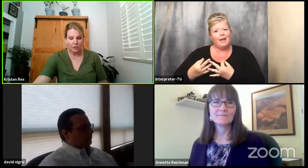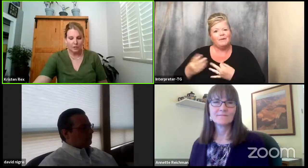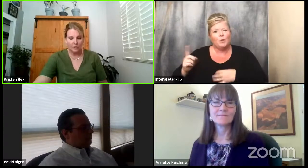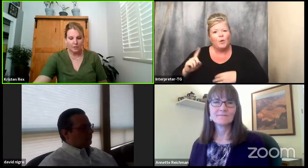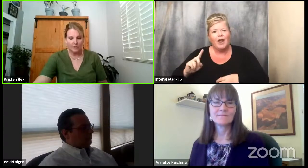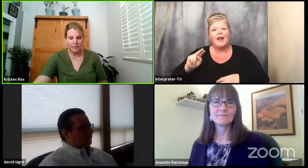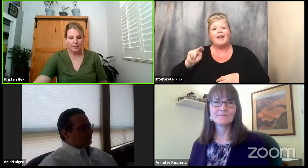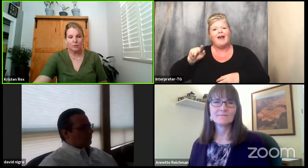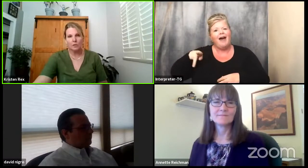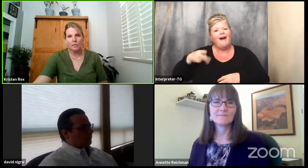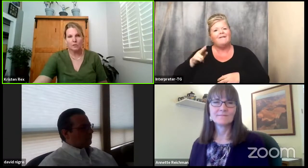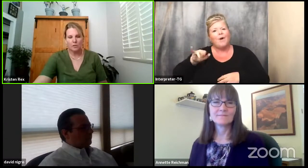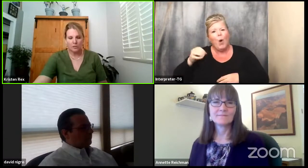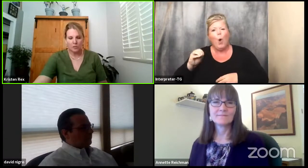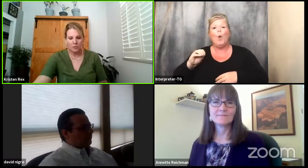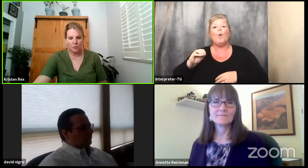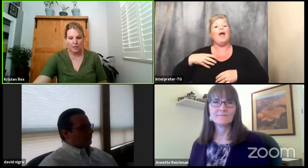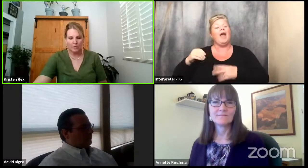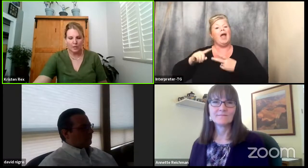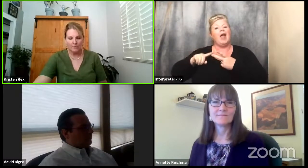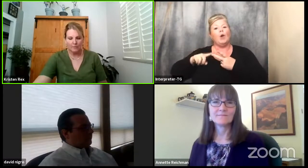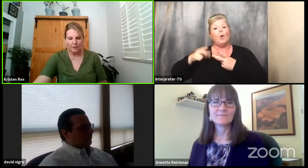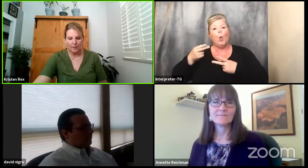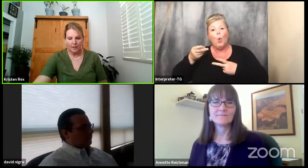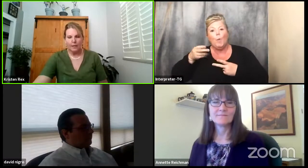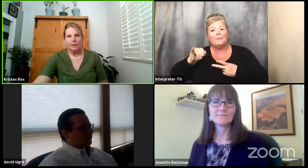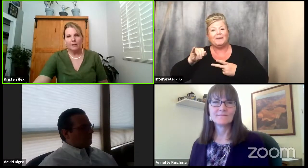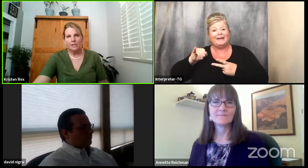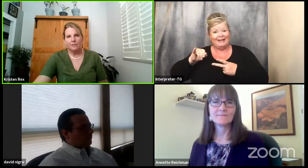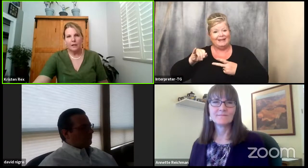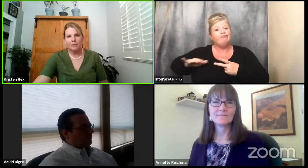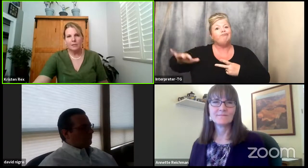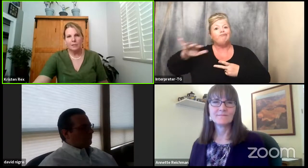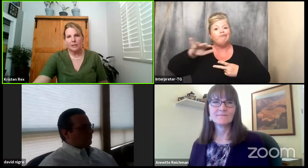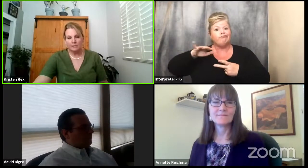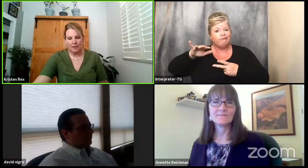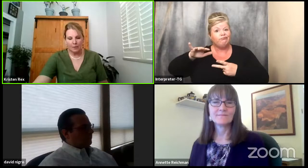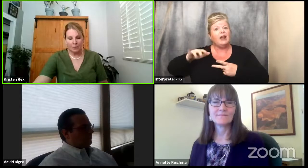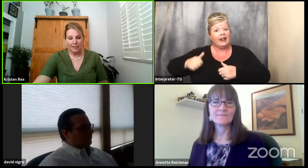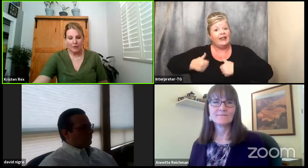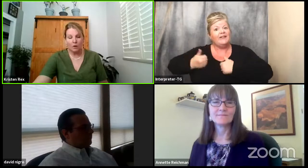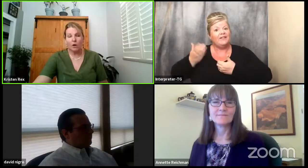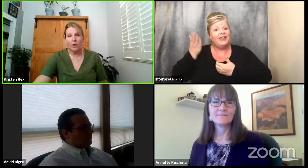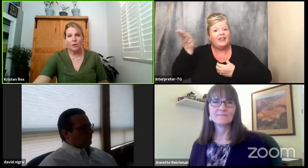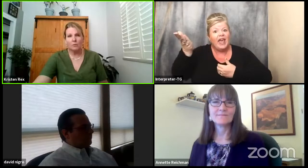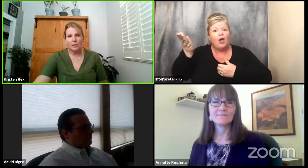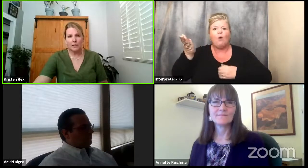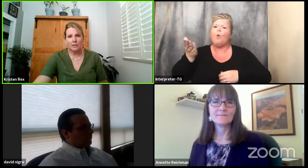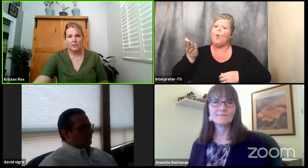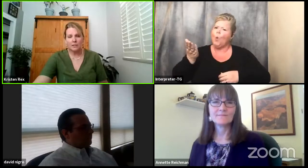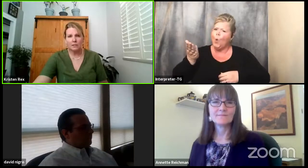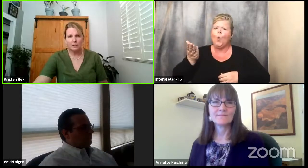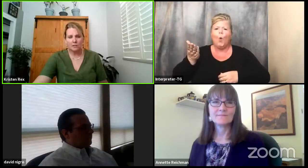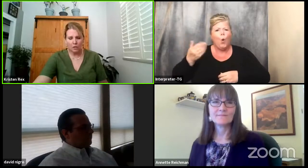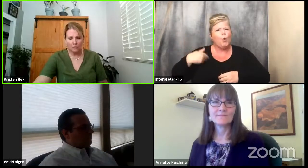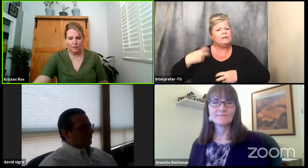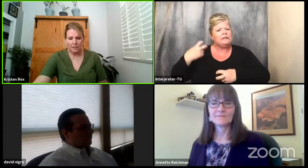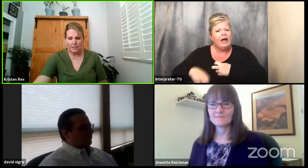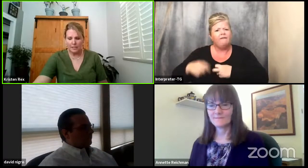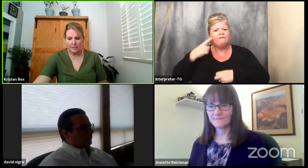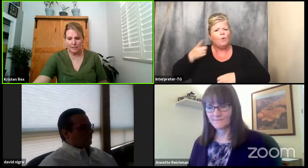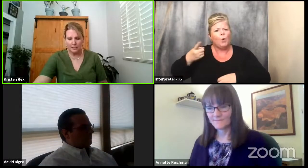Hopi Nations in northeastern Arizona area. These families, many of them were hit hard with the onset